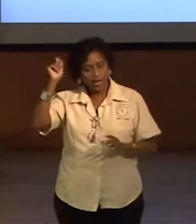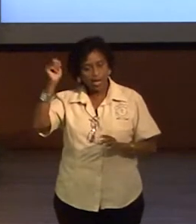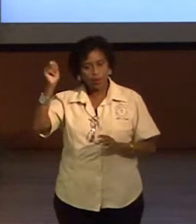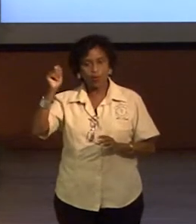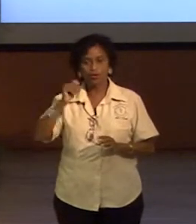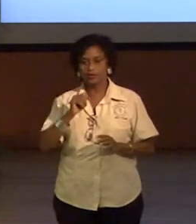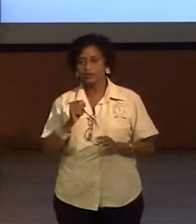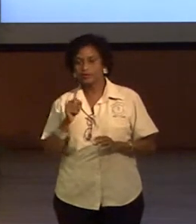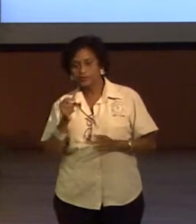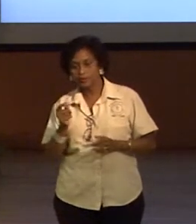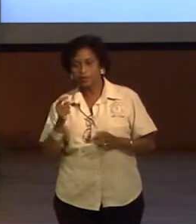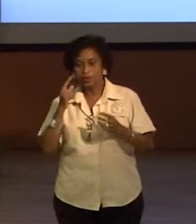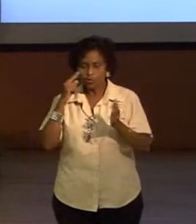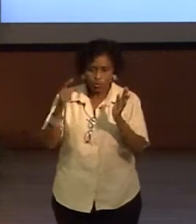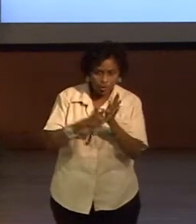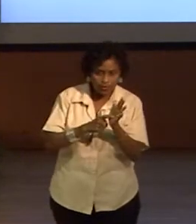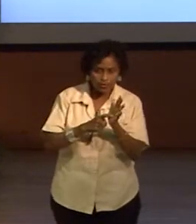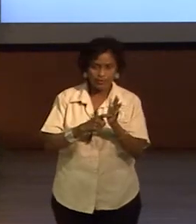following